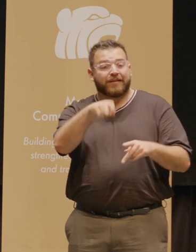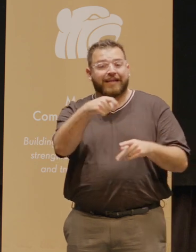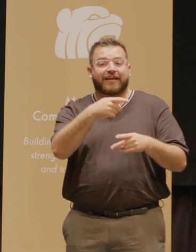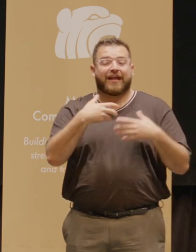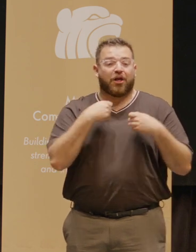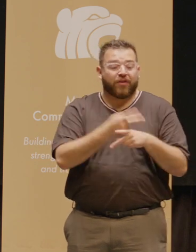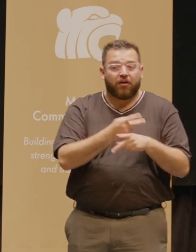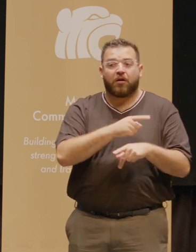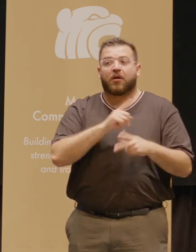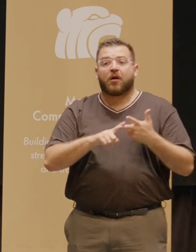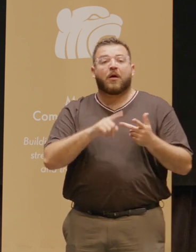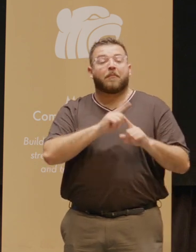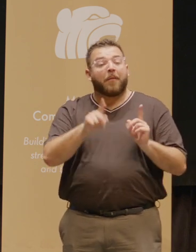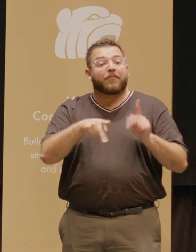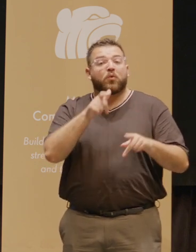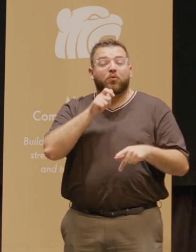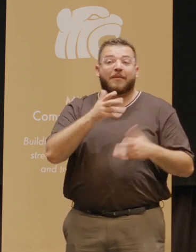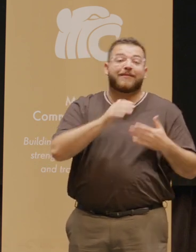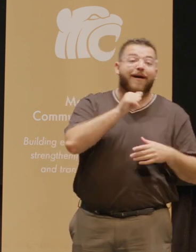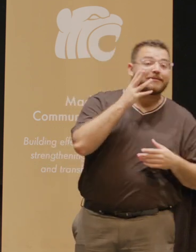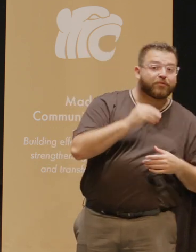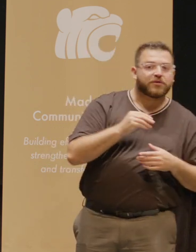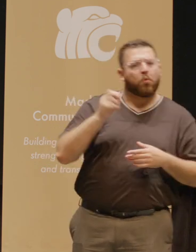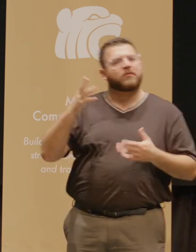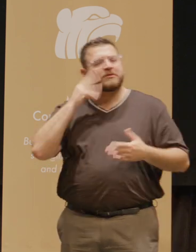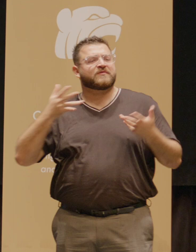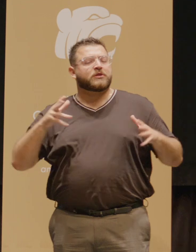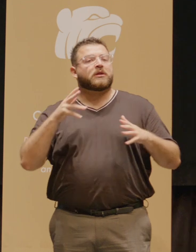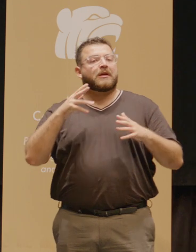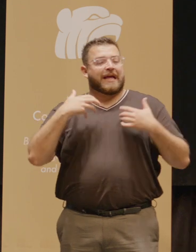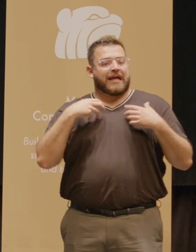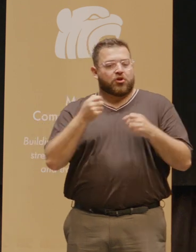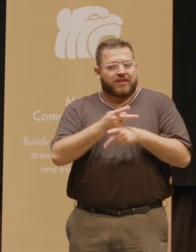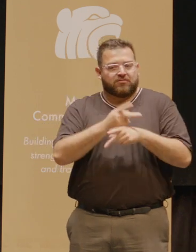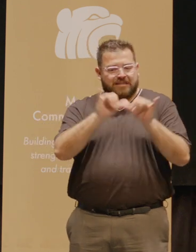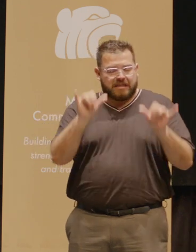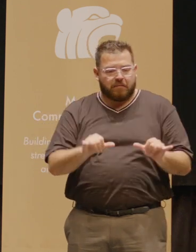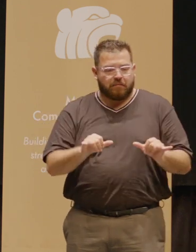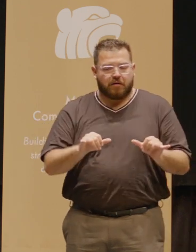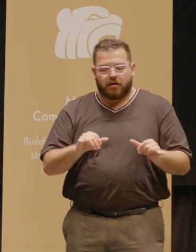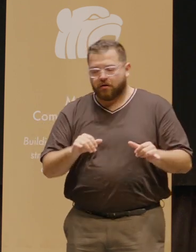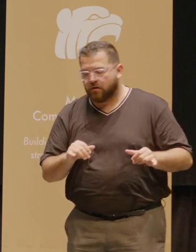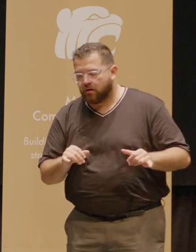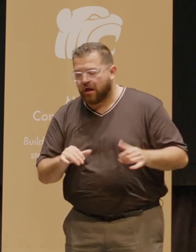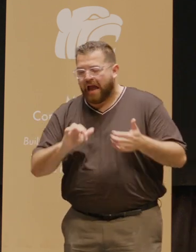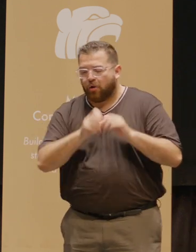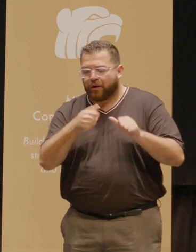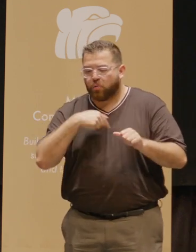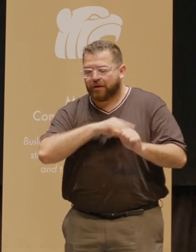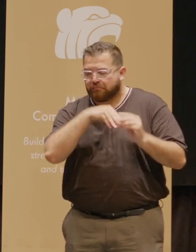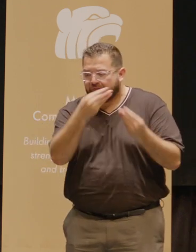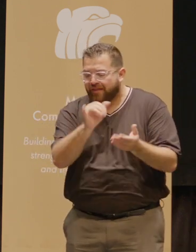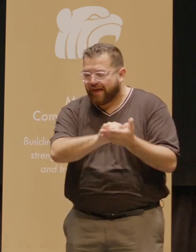have had experience in the healthcare sector, and how do you move them with some prior learning experience into a